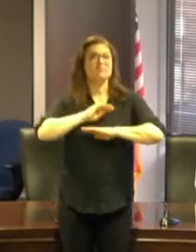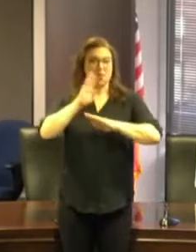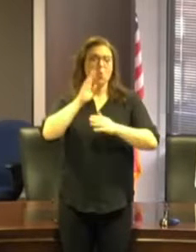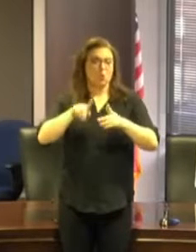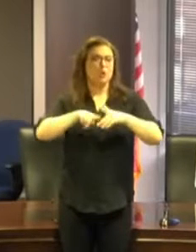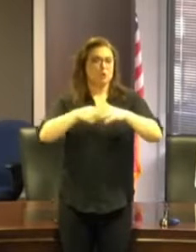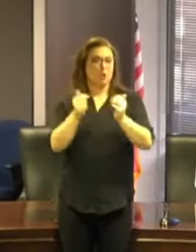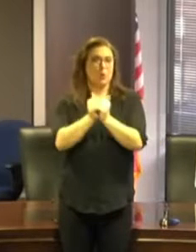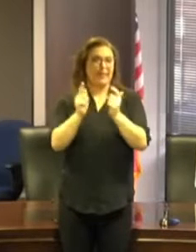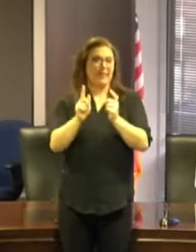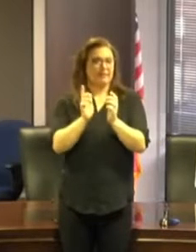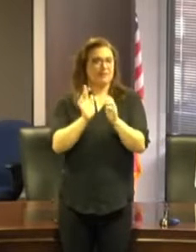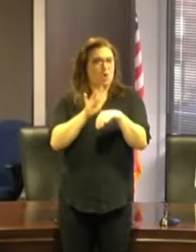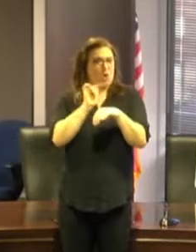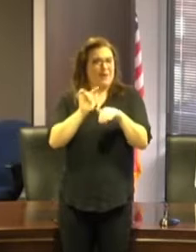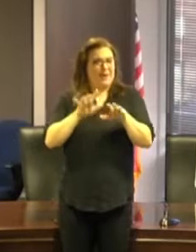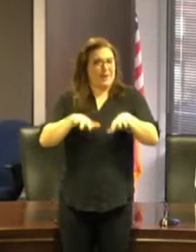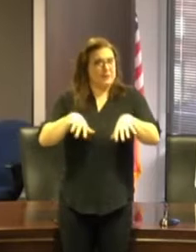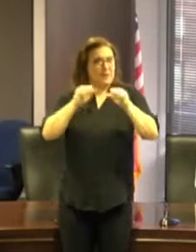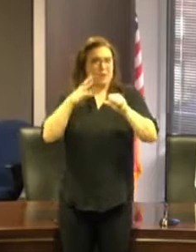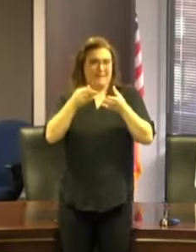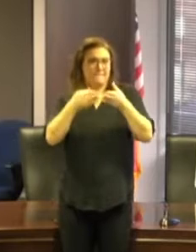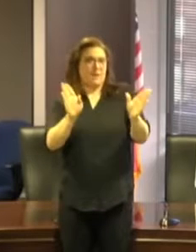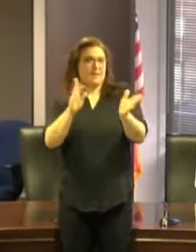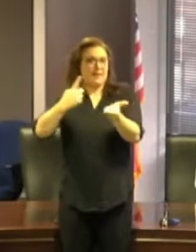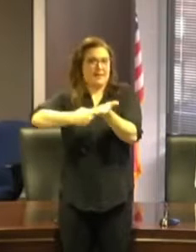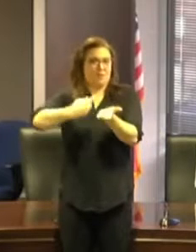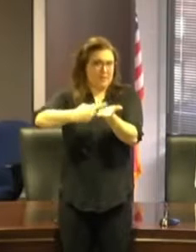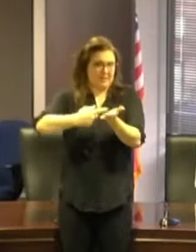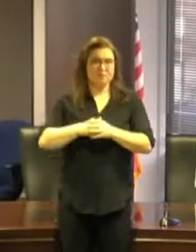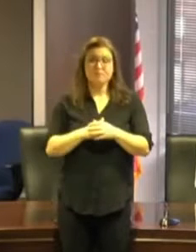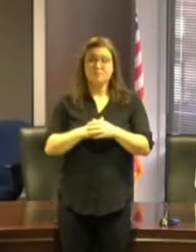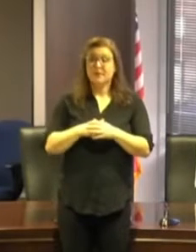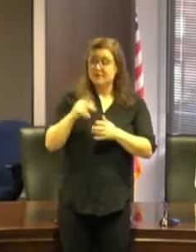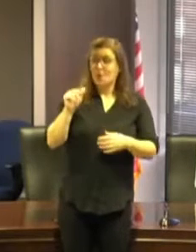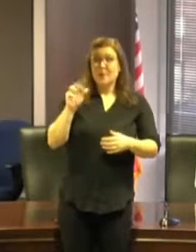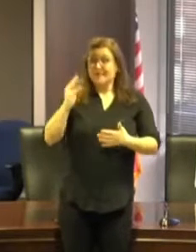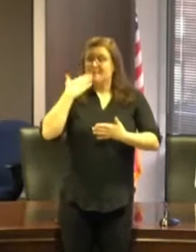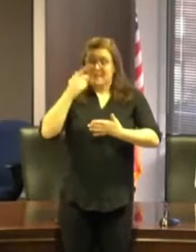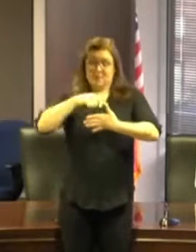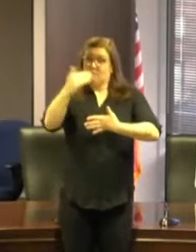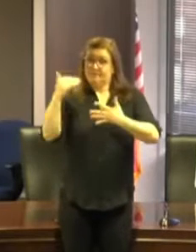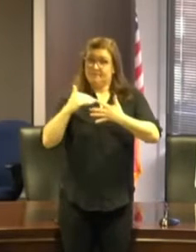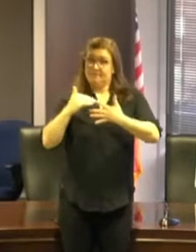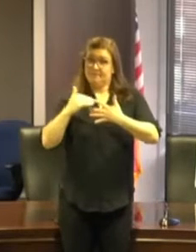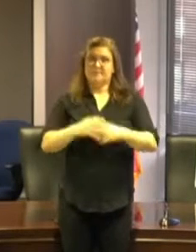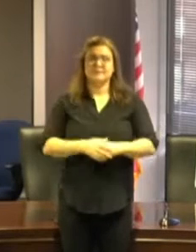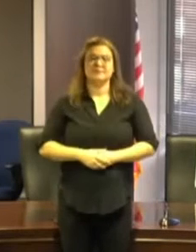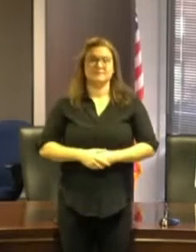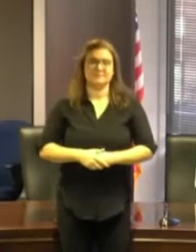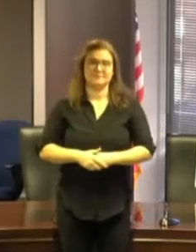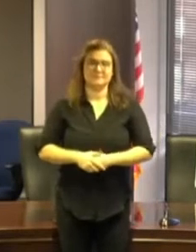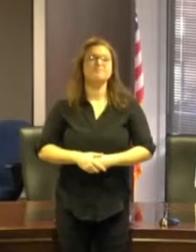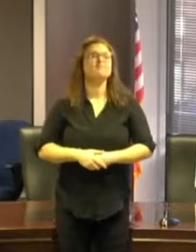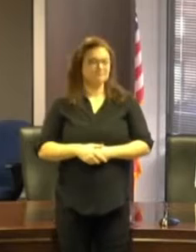adoption and public hearing. So, Kim, you may proceed to your next subject, please. Okay.